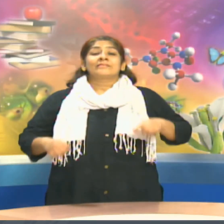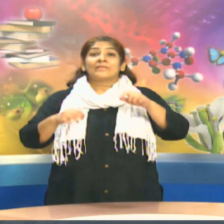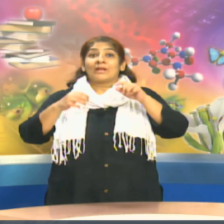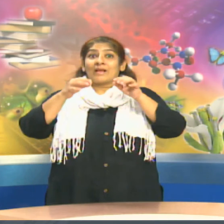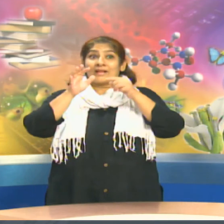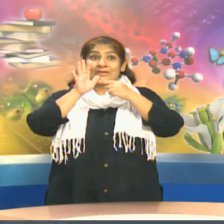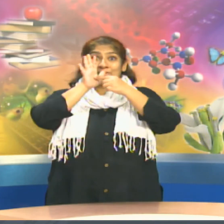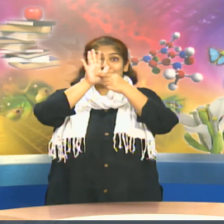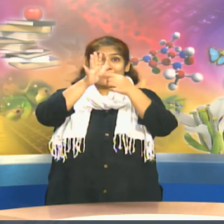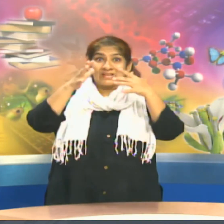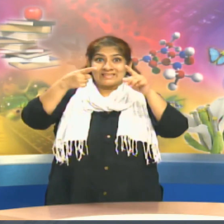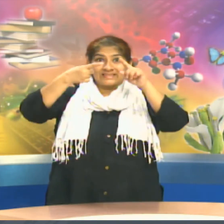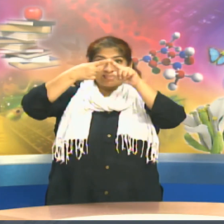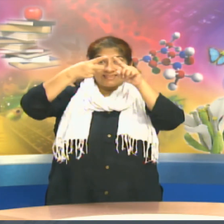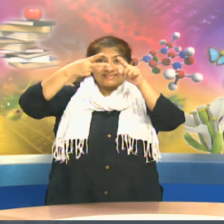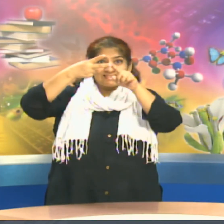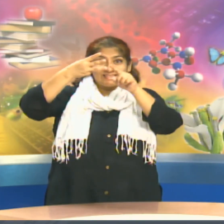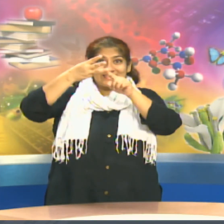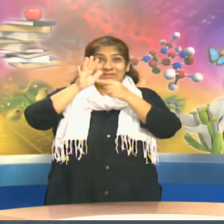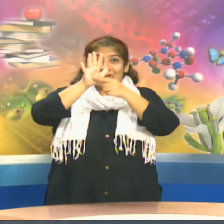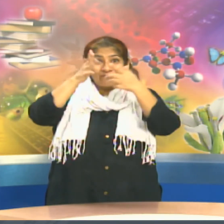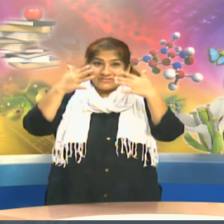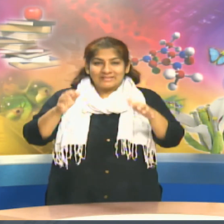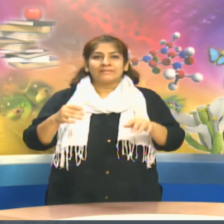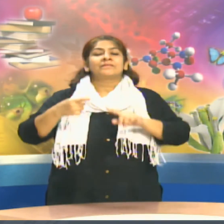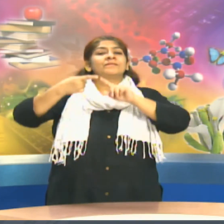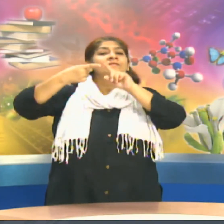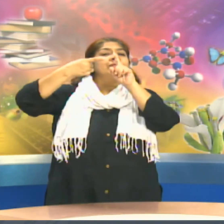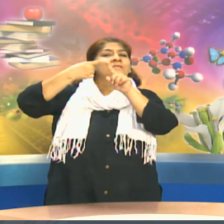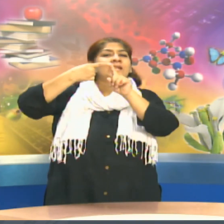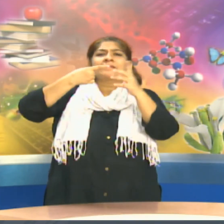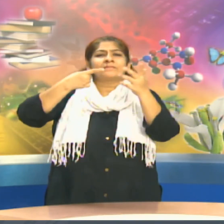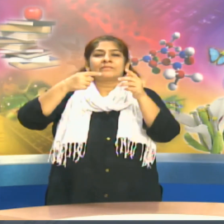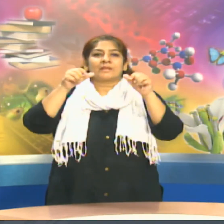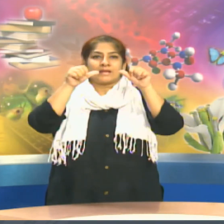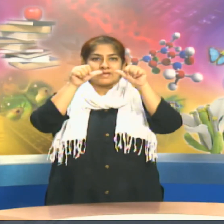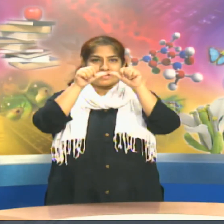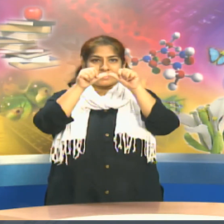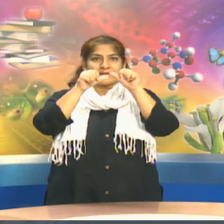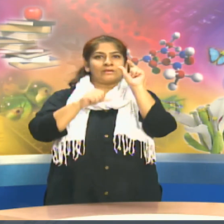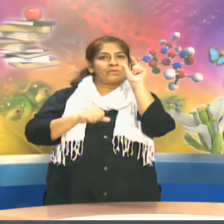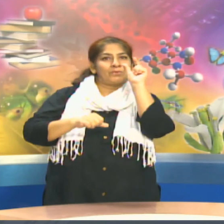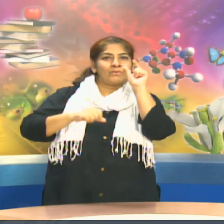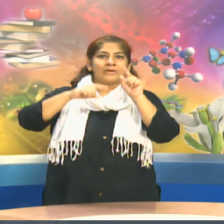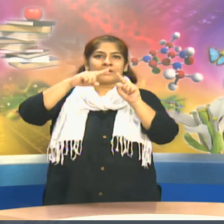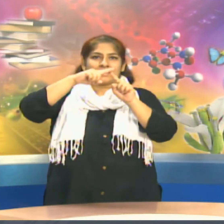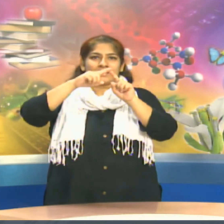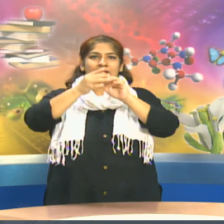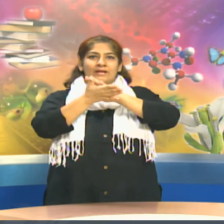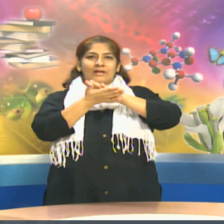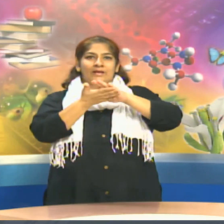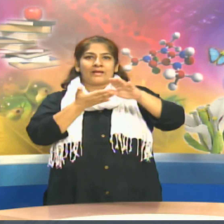So, now we will understand these words. These are the three words which we just showed you. The first word